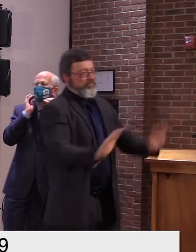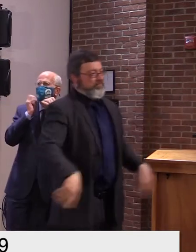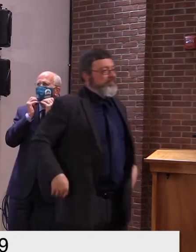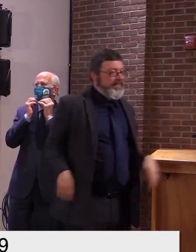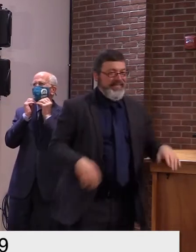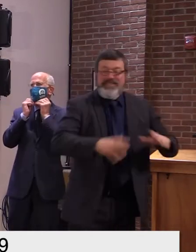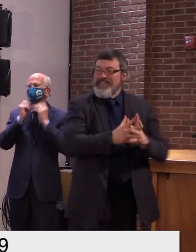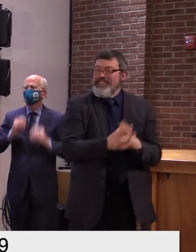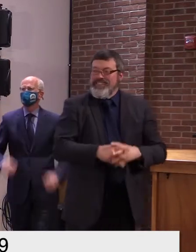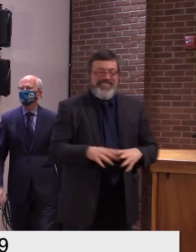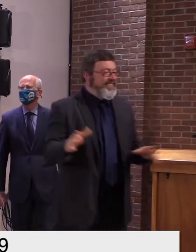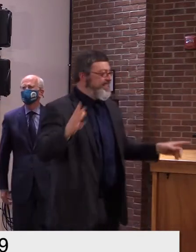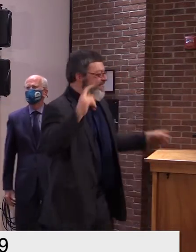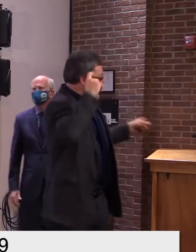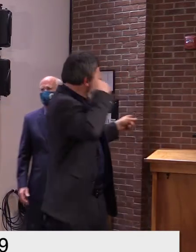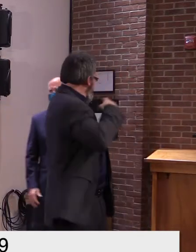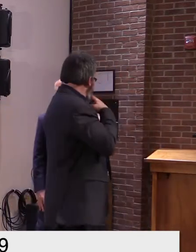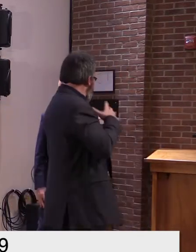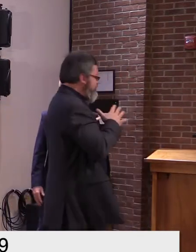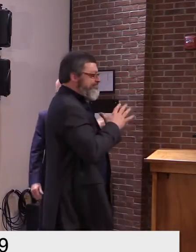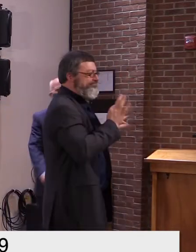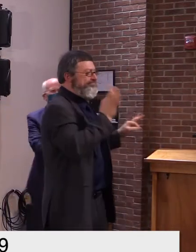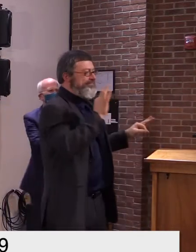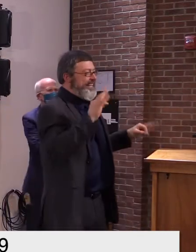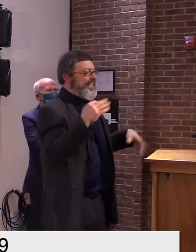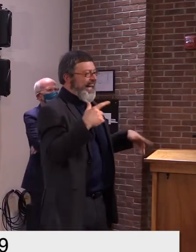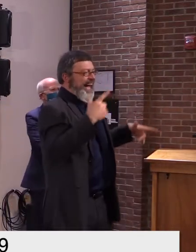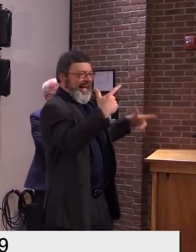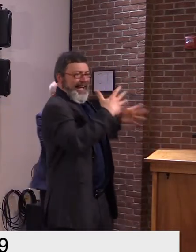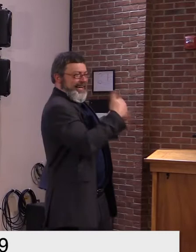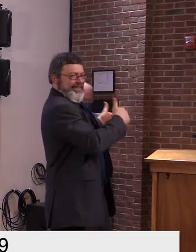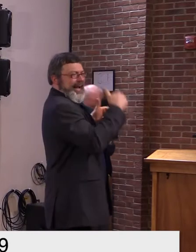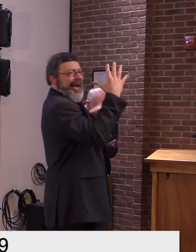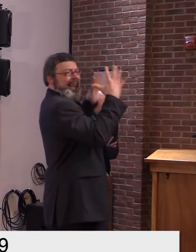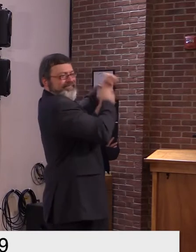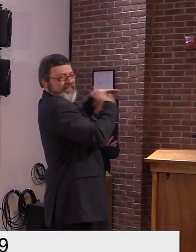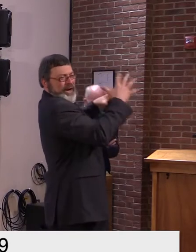Speaker Welch just left the podium. I'm sorry.